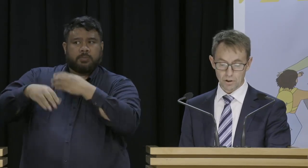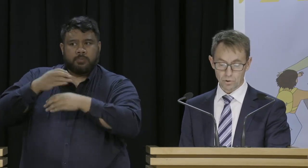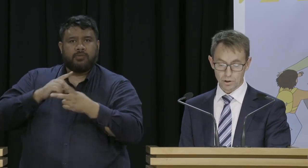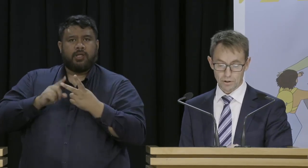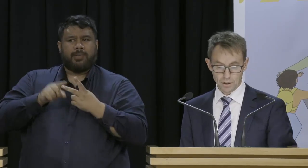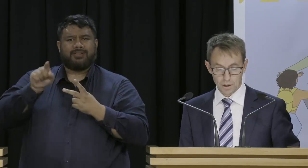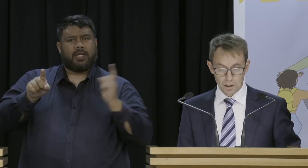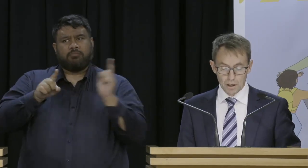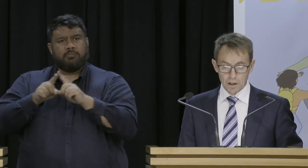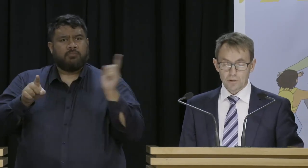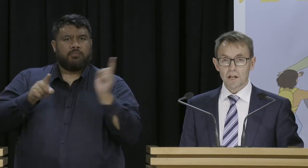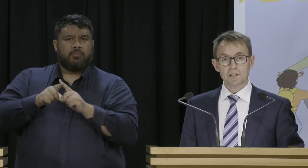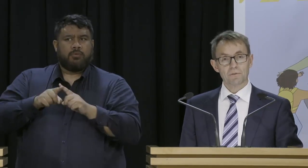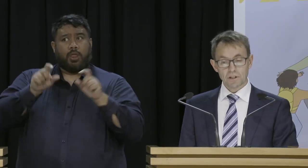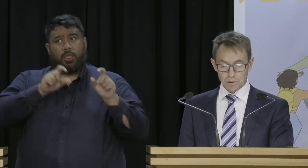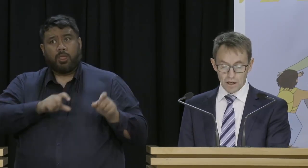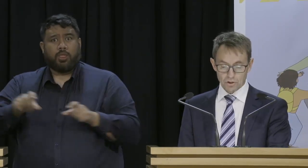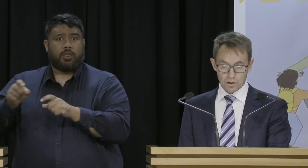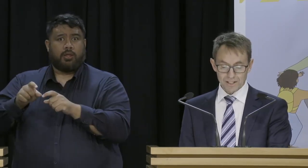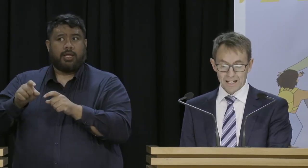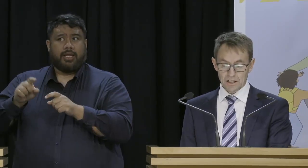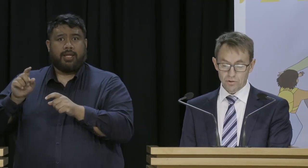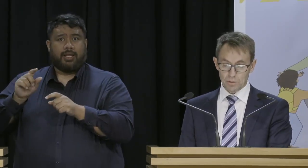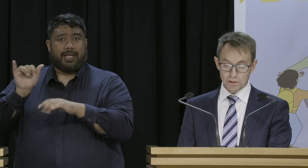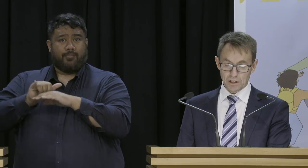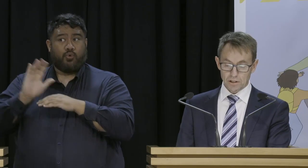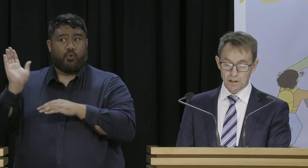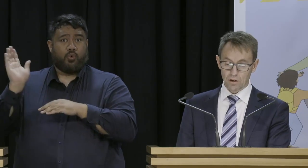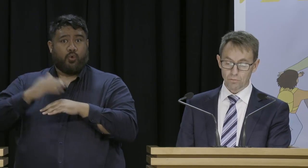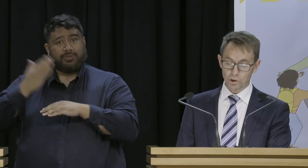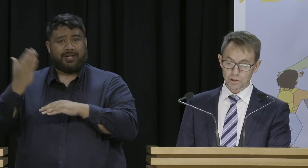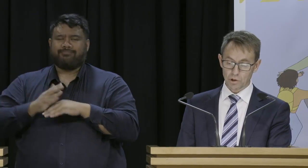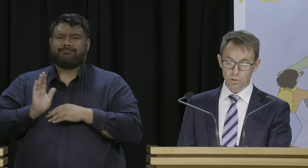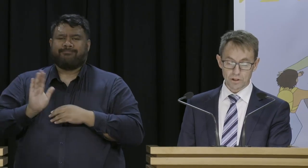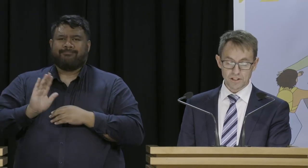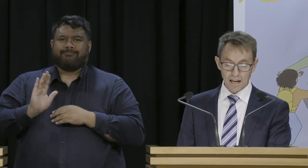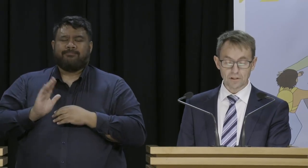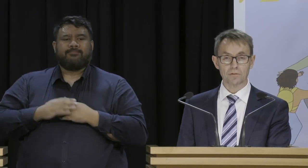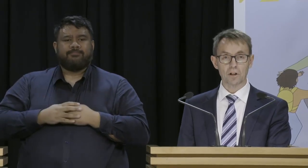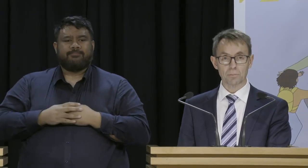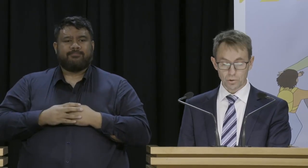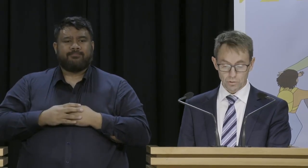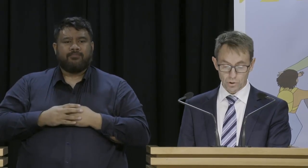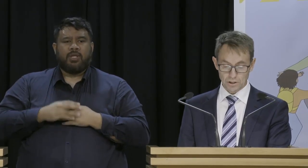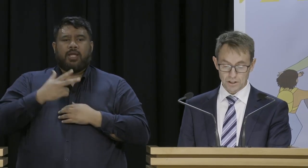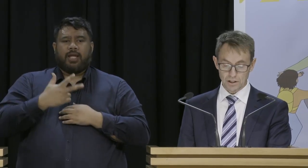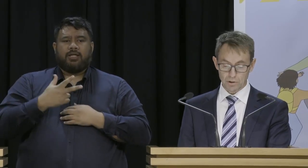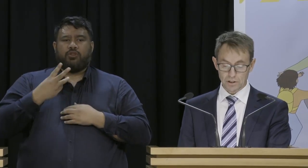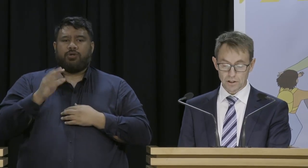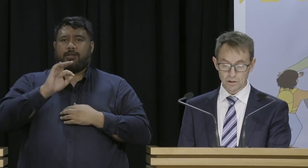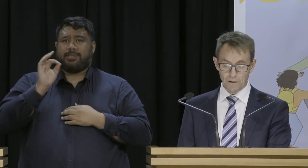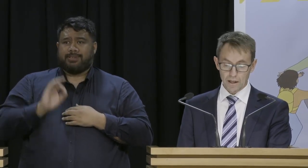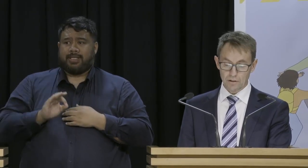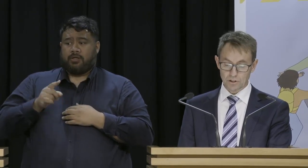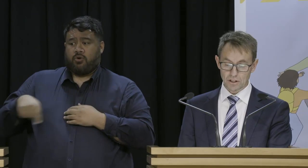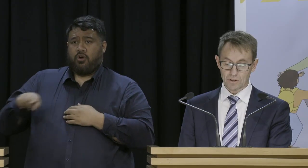part of their work. The latest figures we have show that 83% of workers recorded as active in the border worker testing